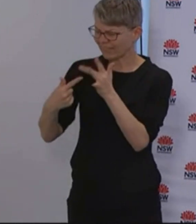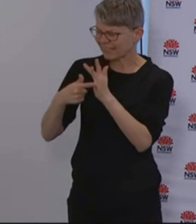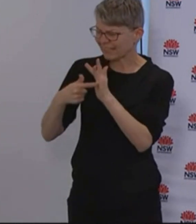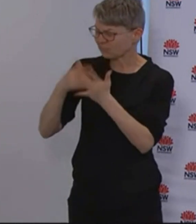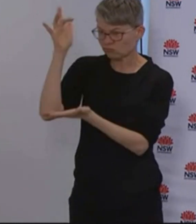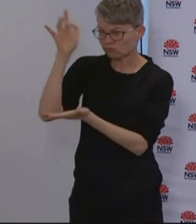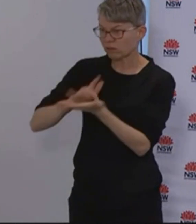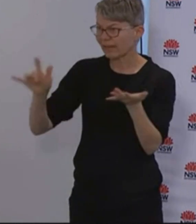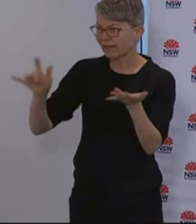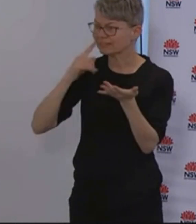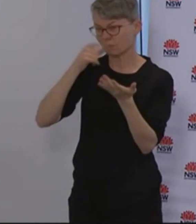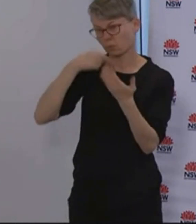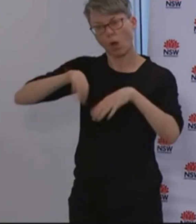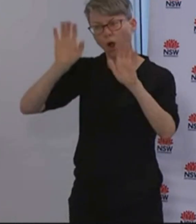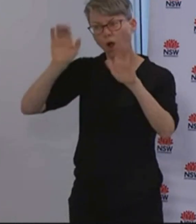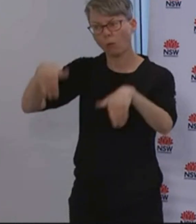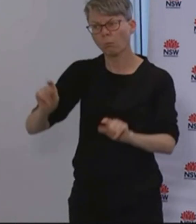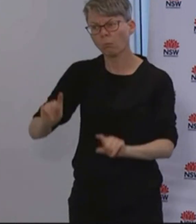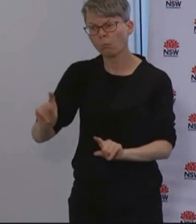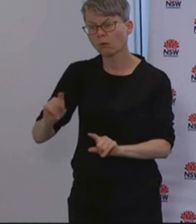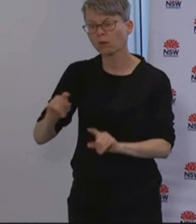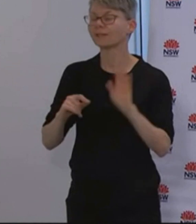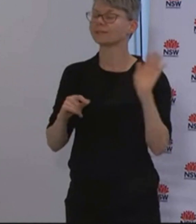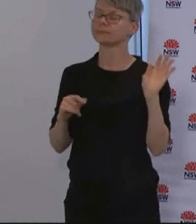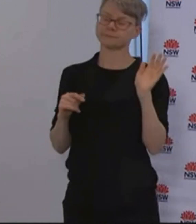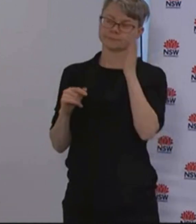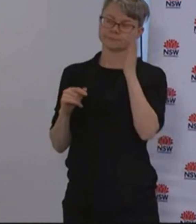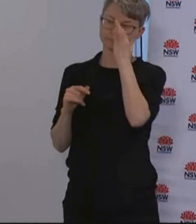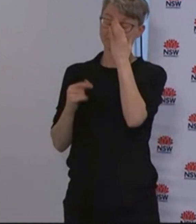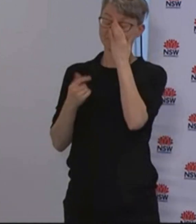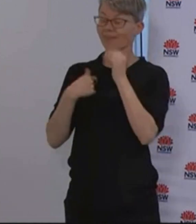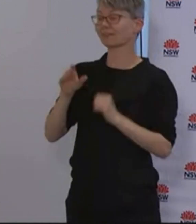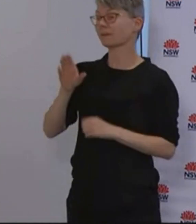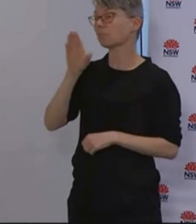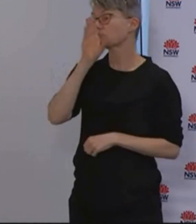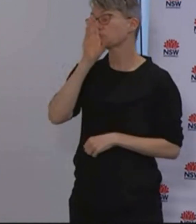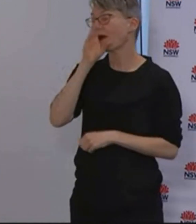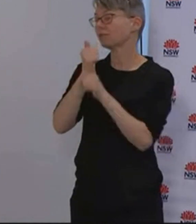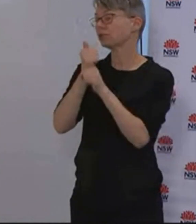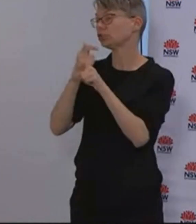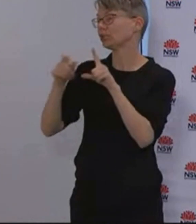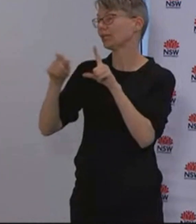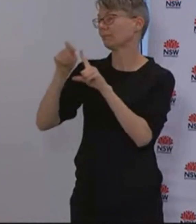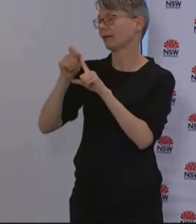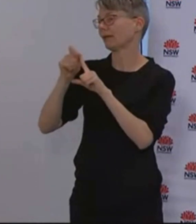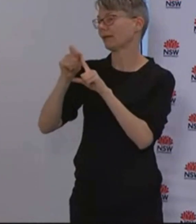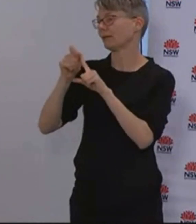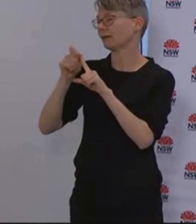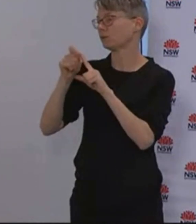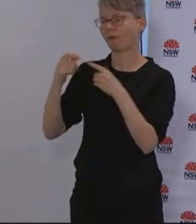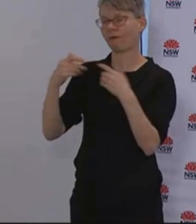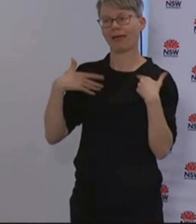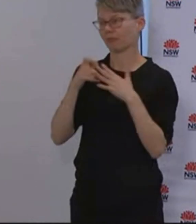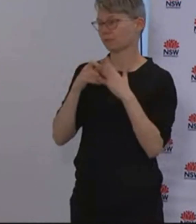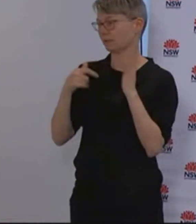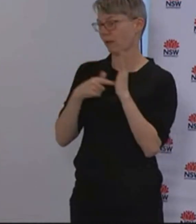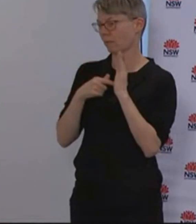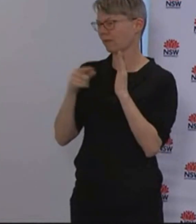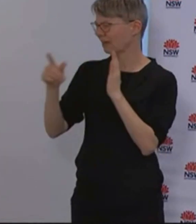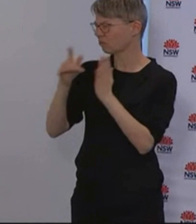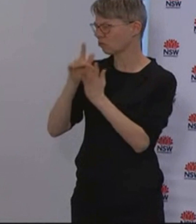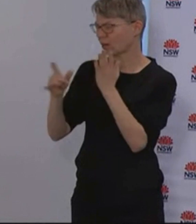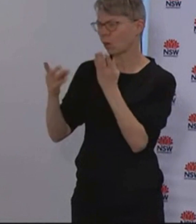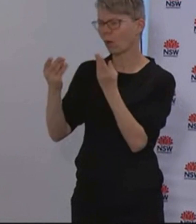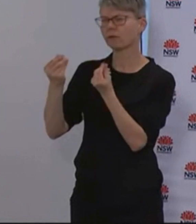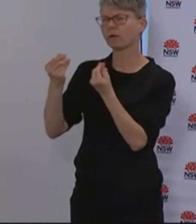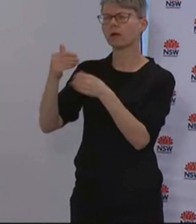away? Look, I believe that relates to a private GP clinic that did run out or have